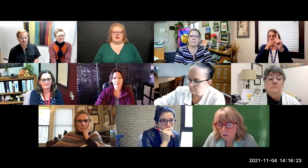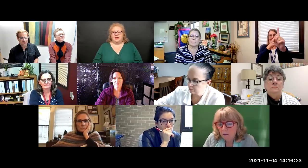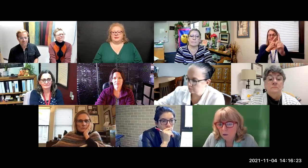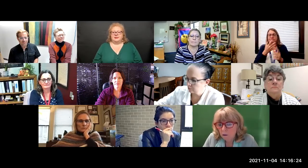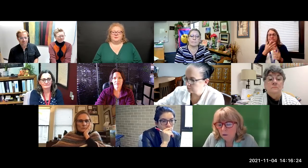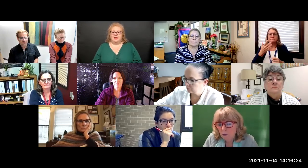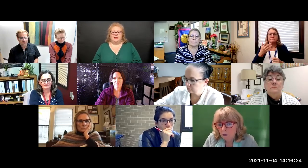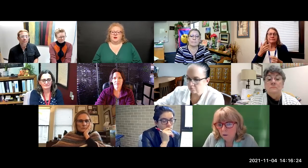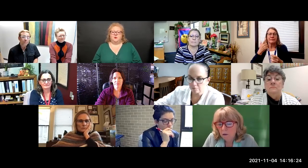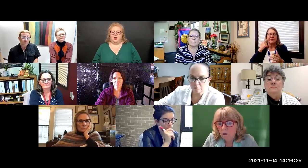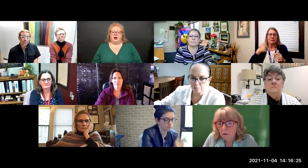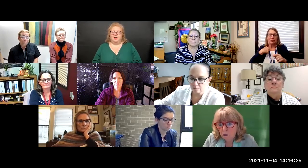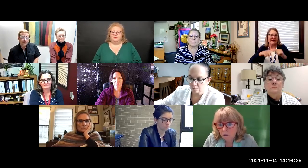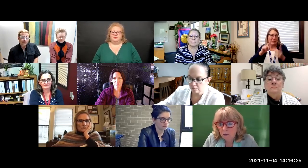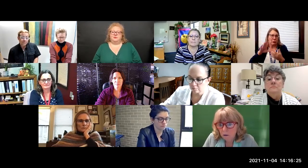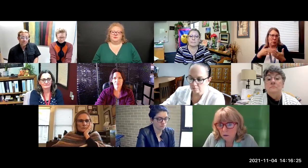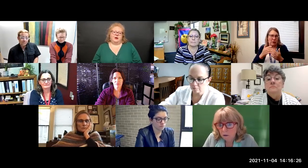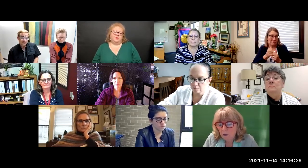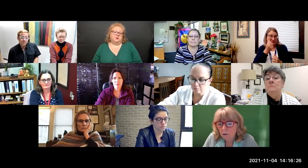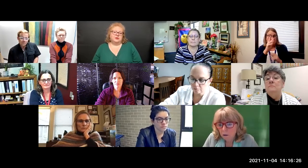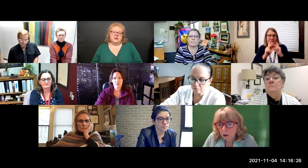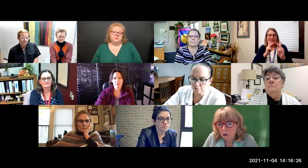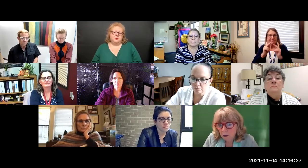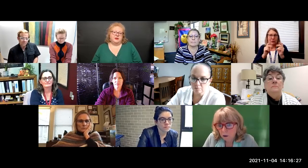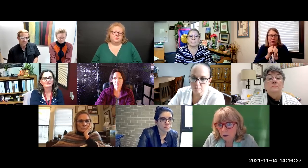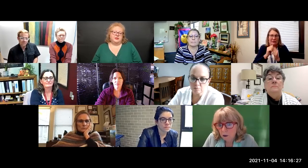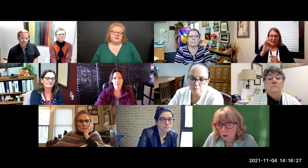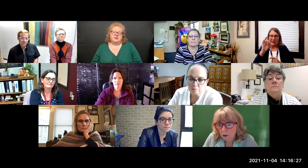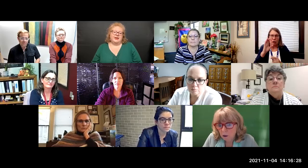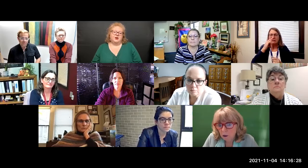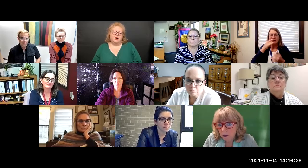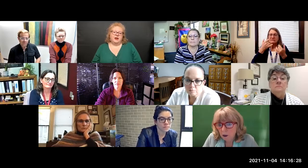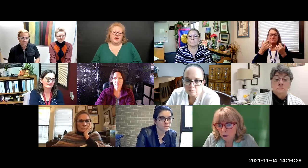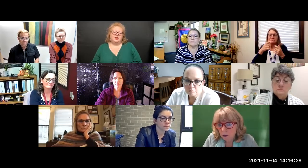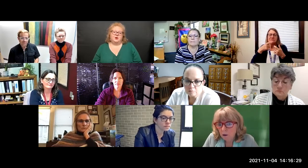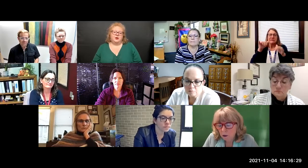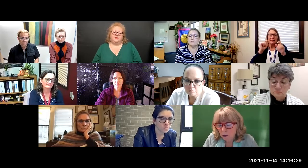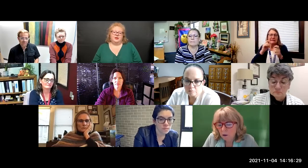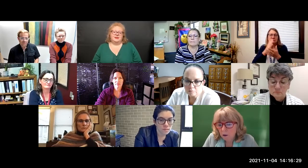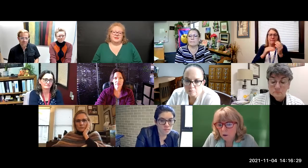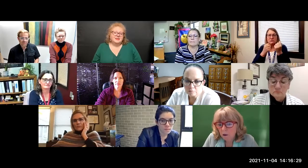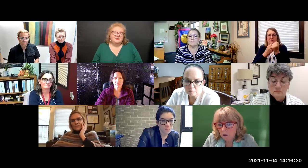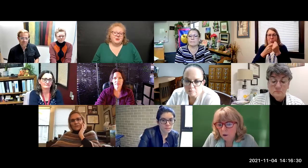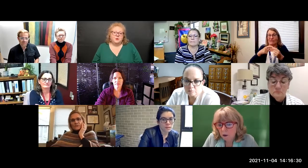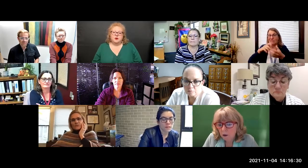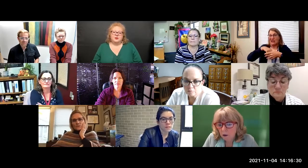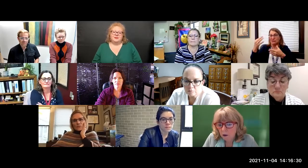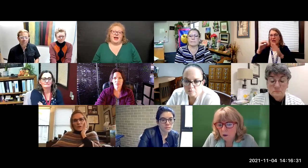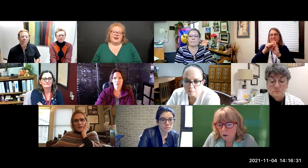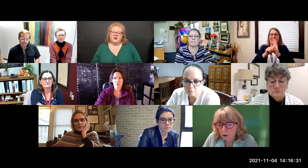it's something, that we are risking, but we take it on. And, with 16 people working with